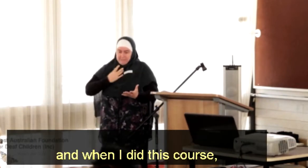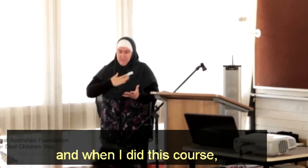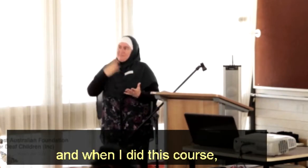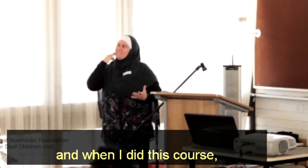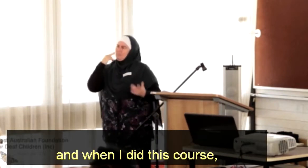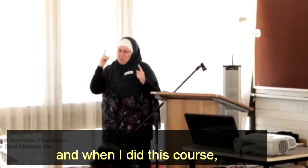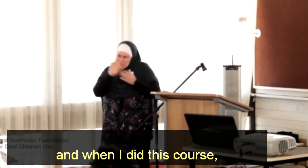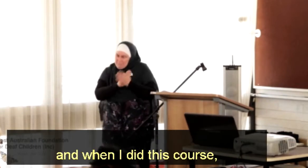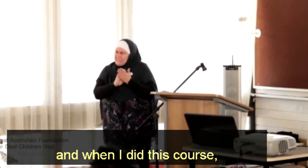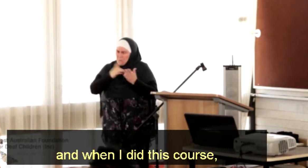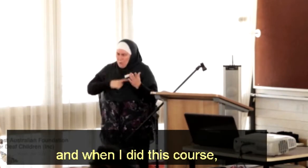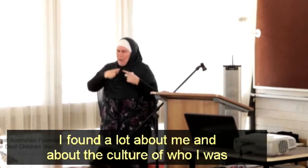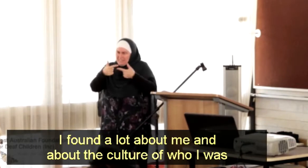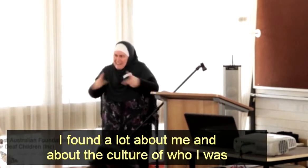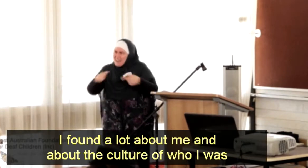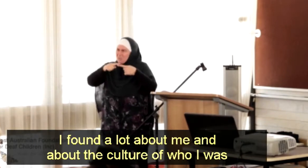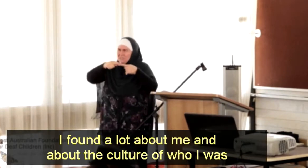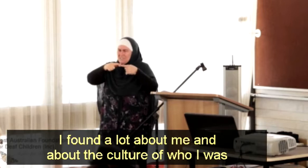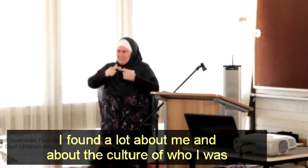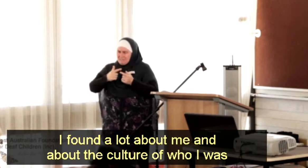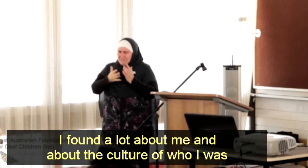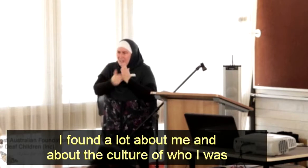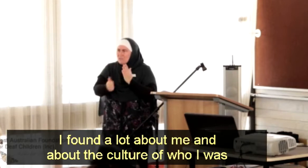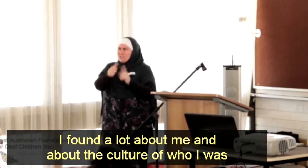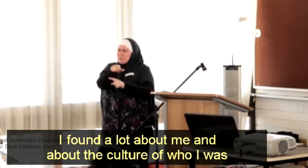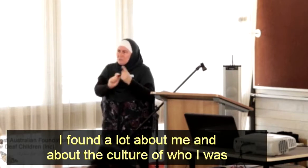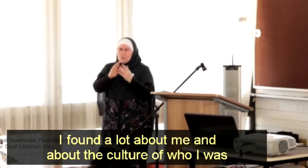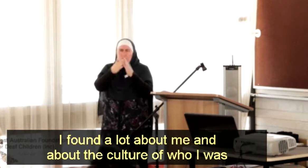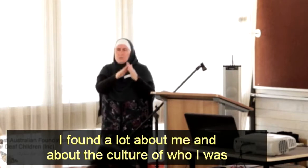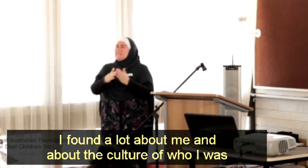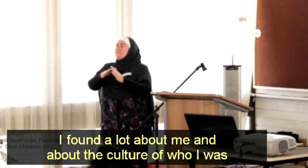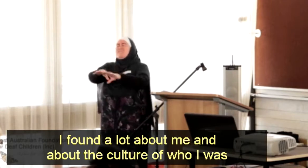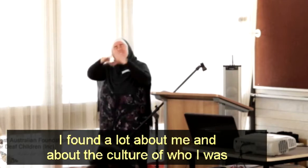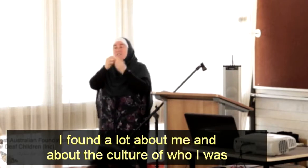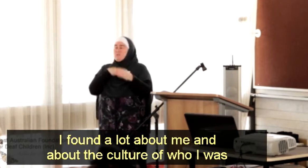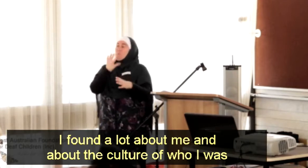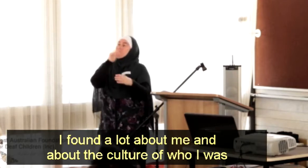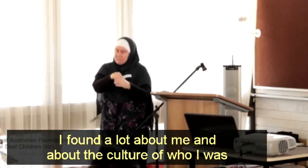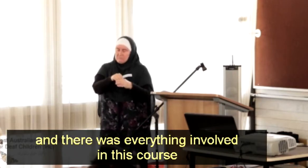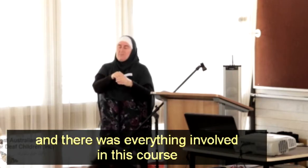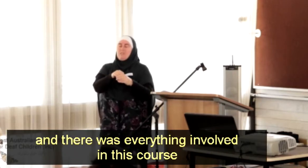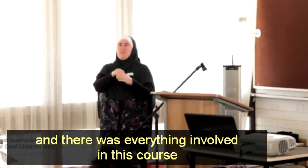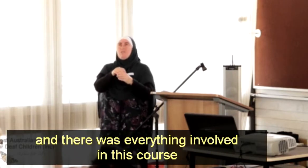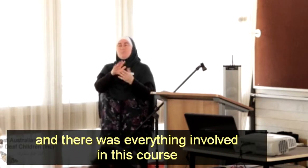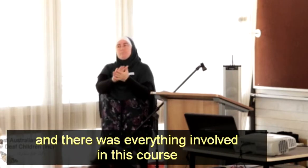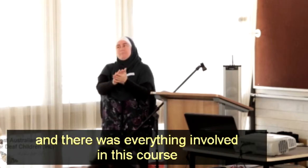did this course, I found a lot about me and about the culture of who I was, and there was everything involved in this course, and